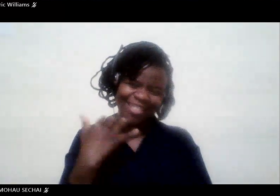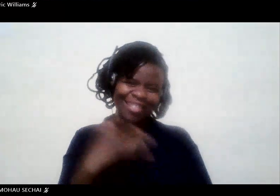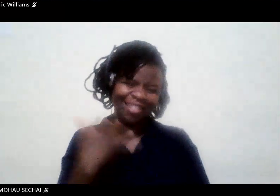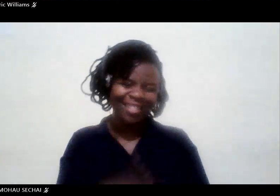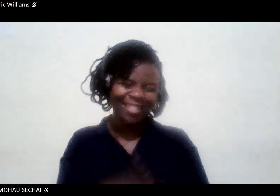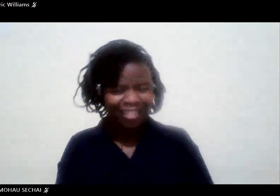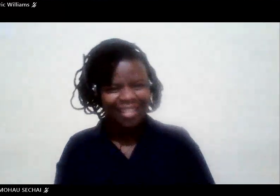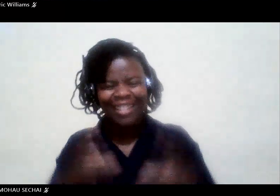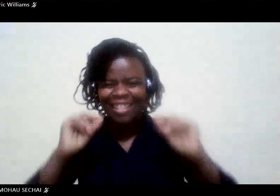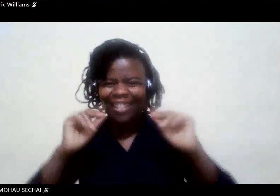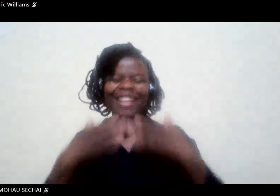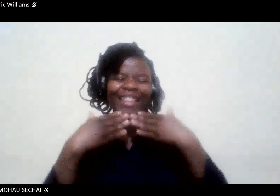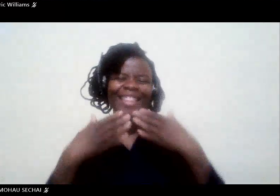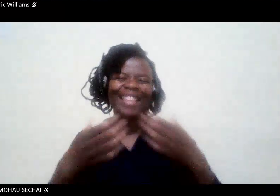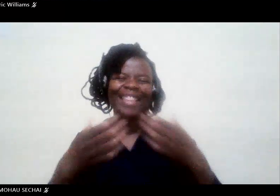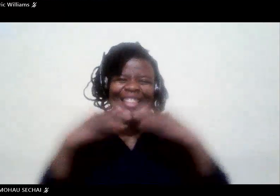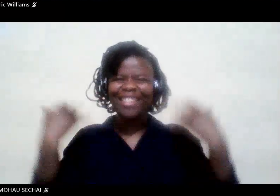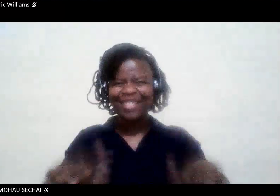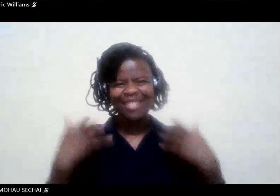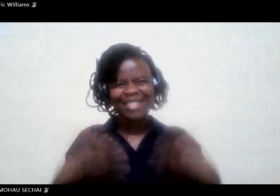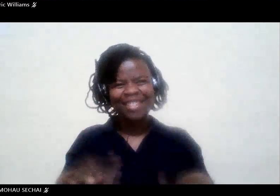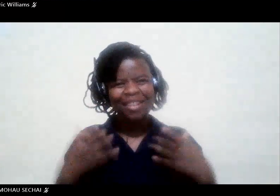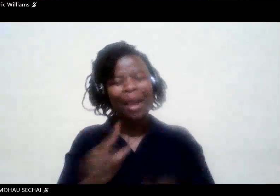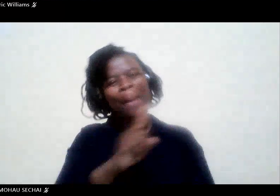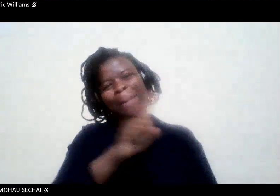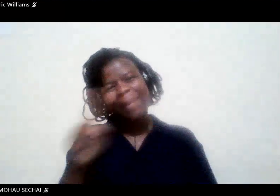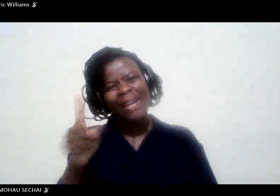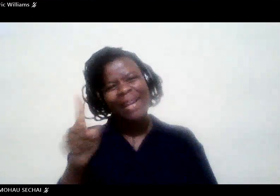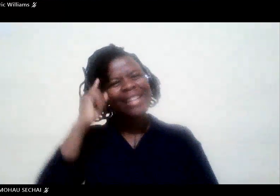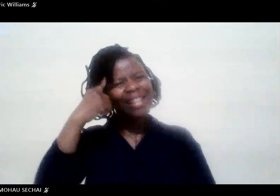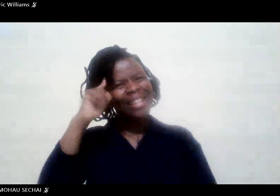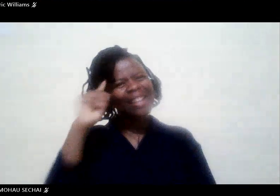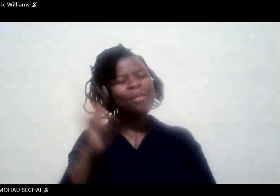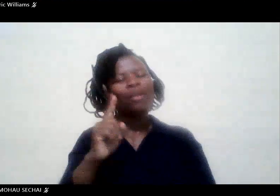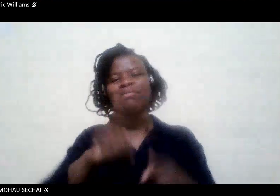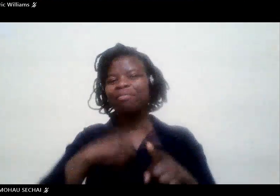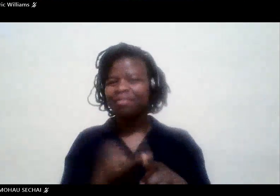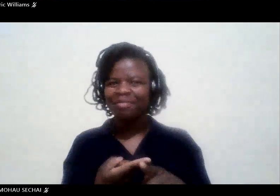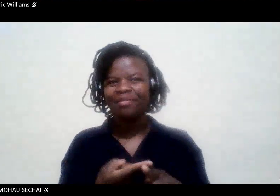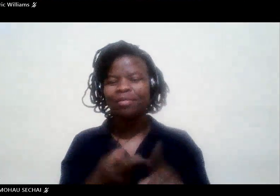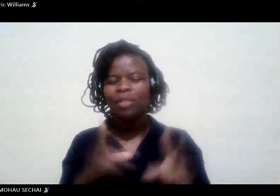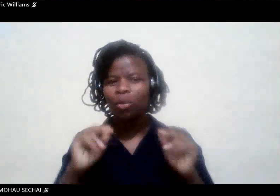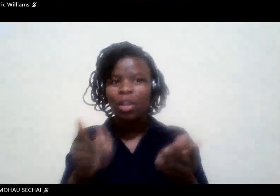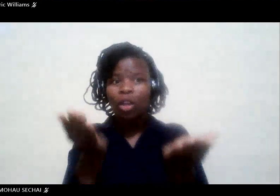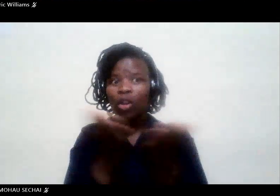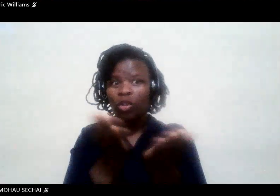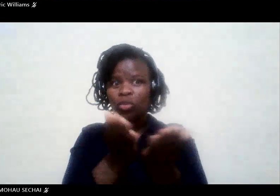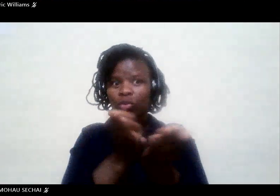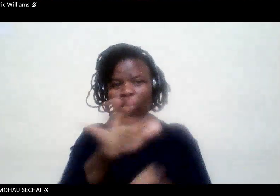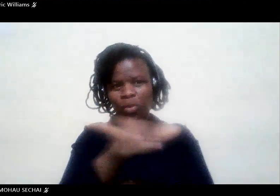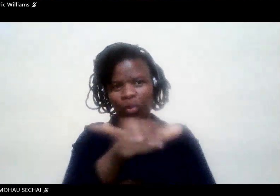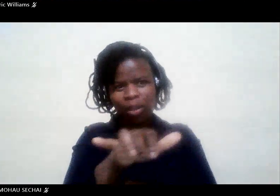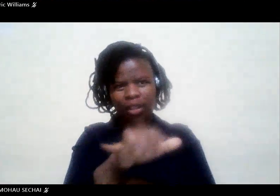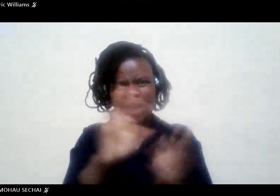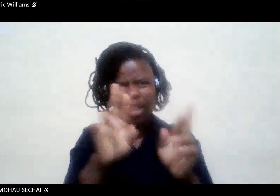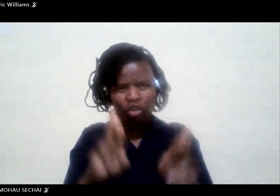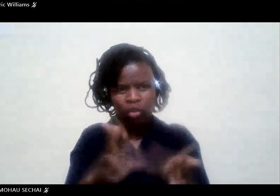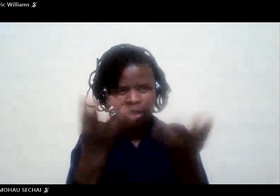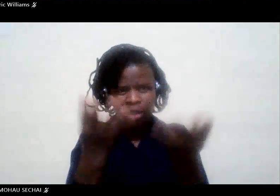Thank you so much, Afikile. But I think, for instance, there are schools which are not resourced.